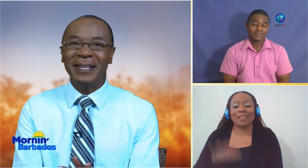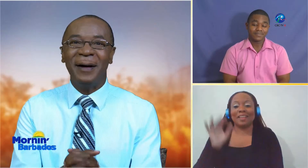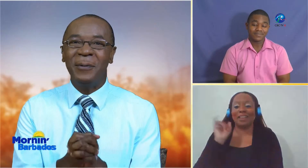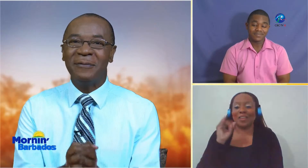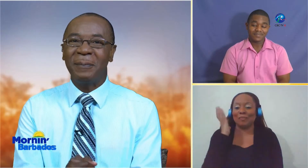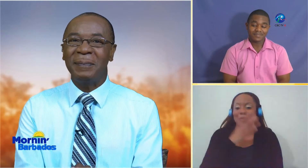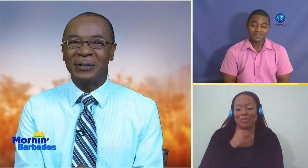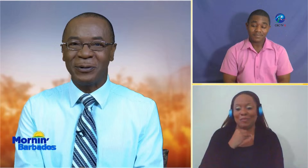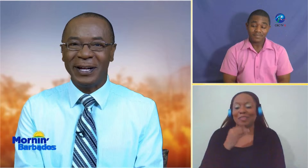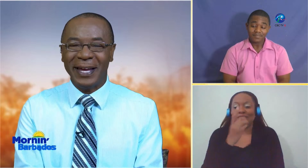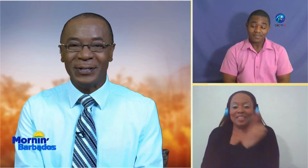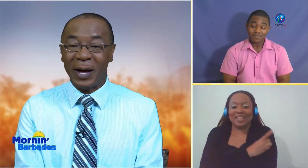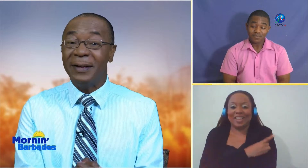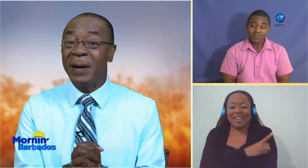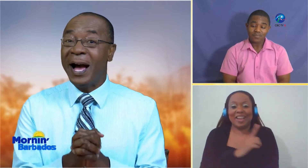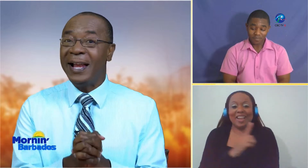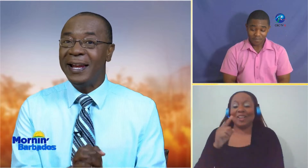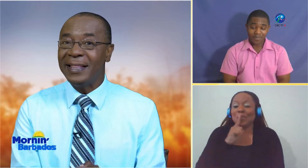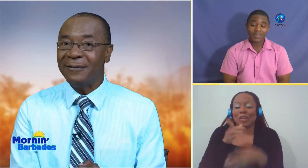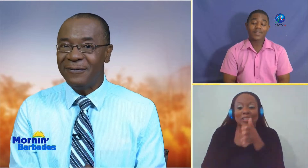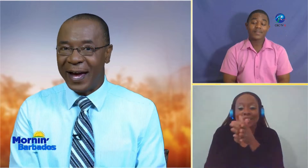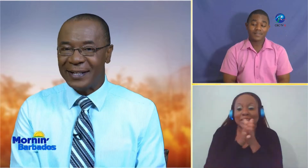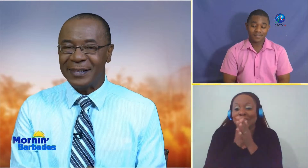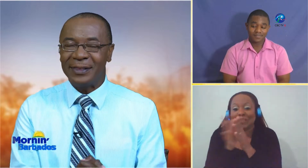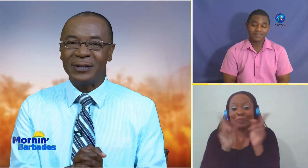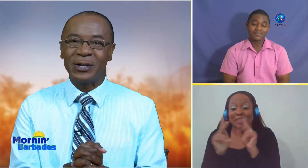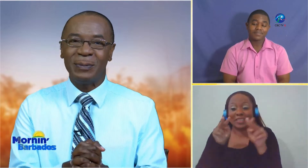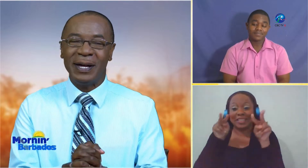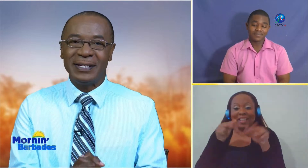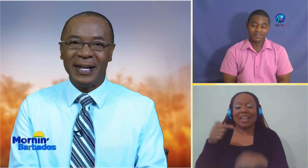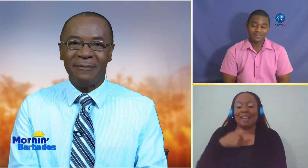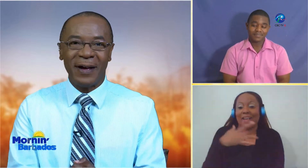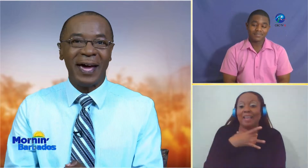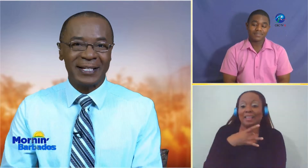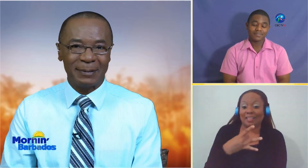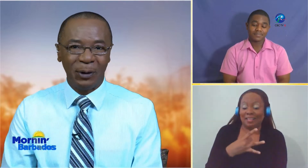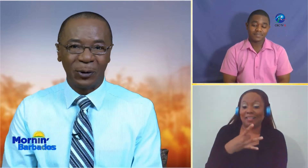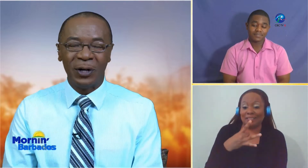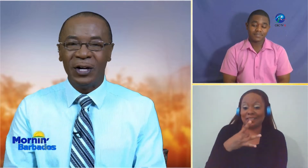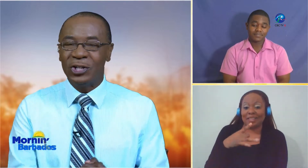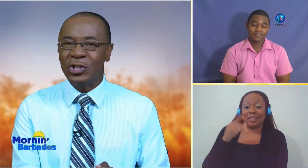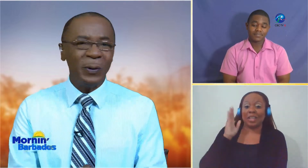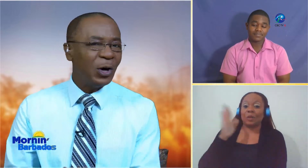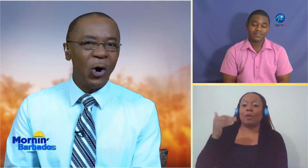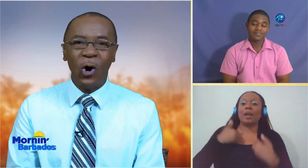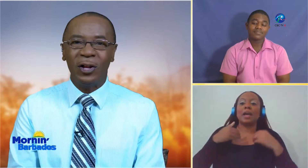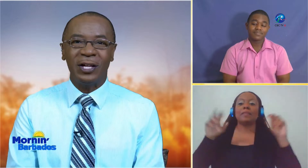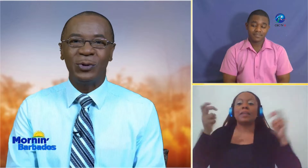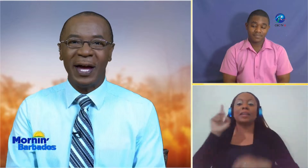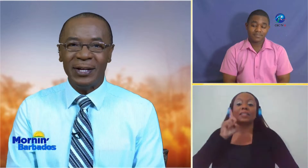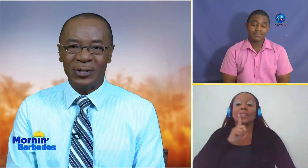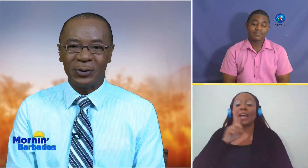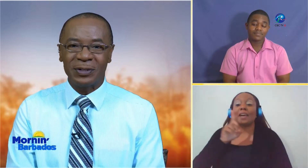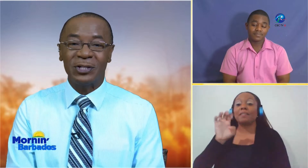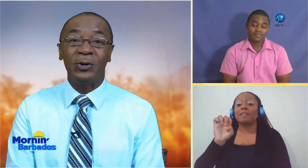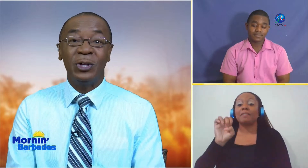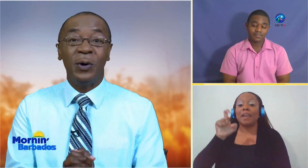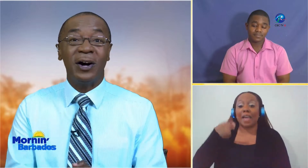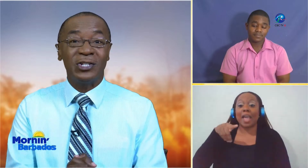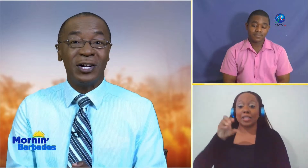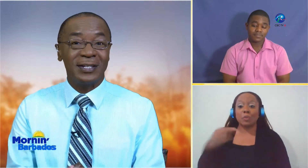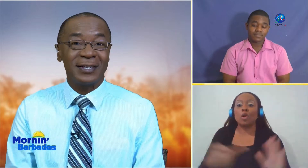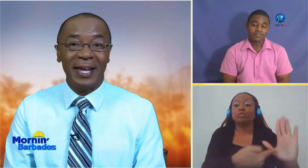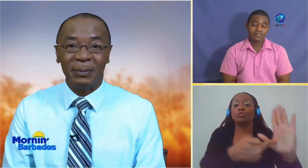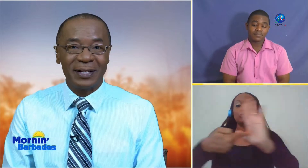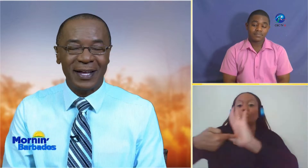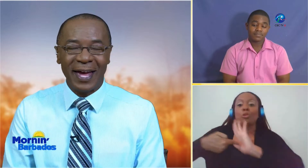Dario. I can't wait for people to really get to it. I like the fact that there's going to be a Deaf Expo showing all that you can do to show that